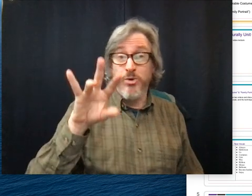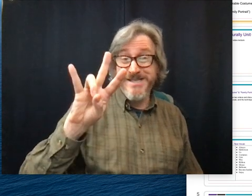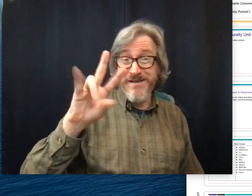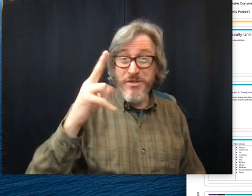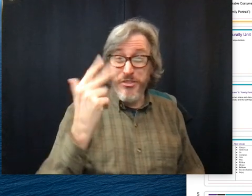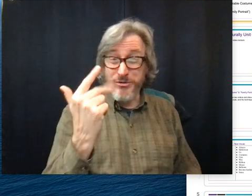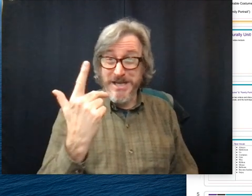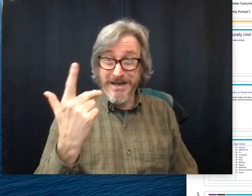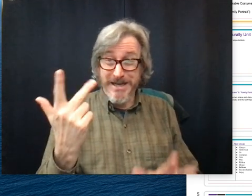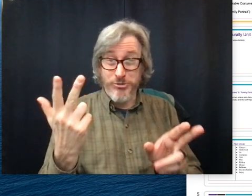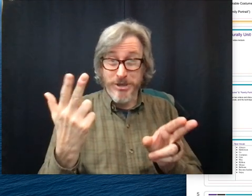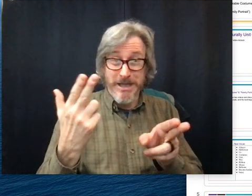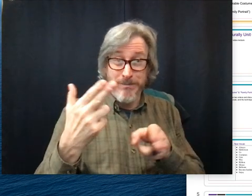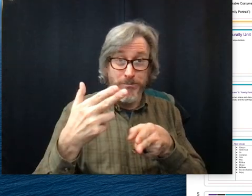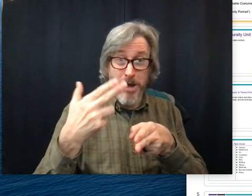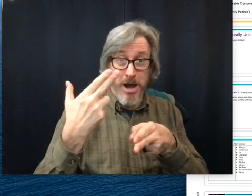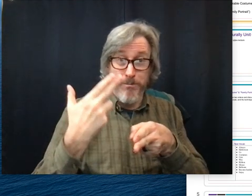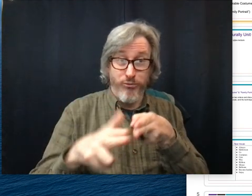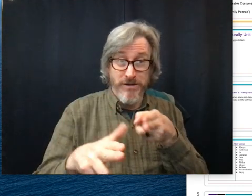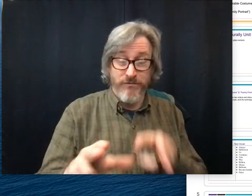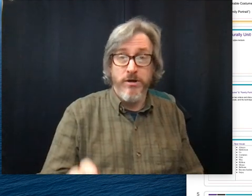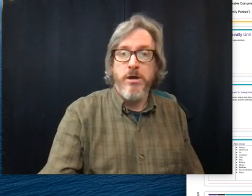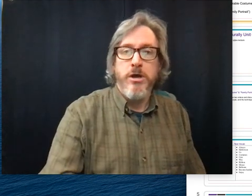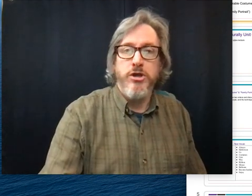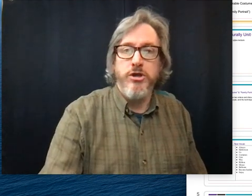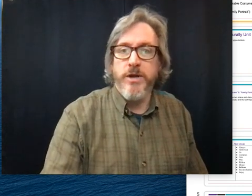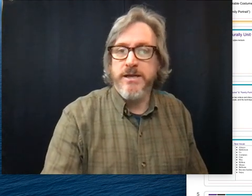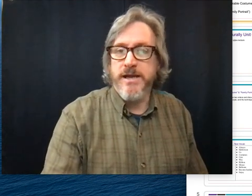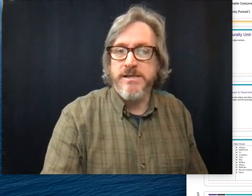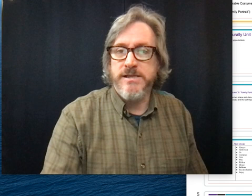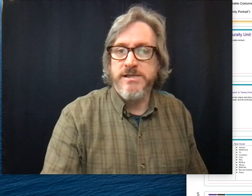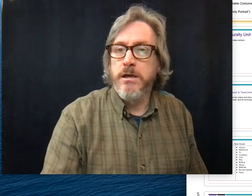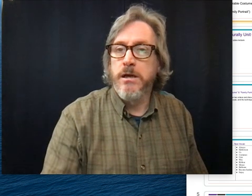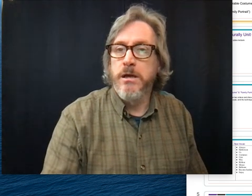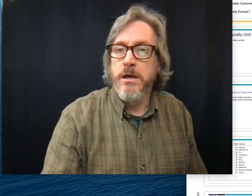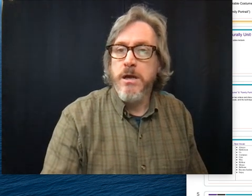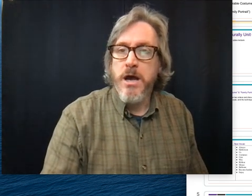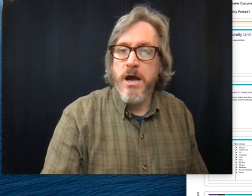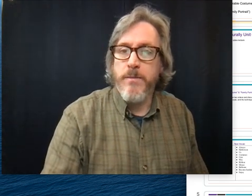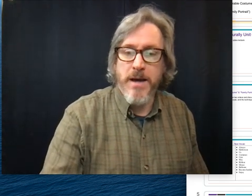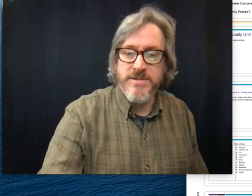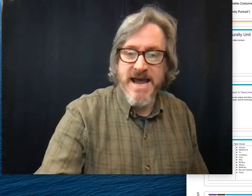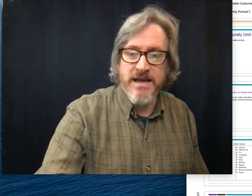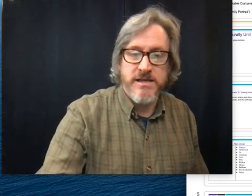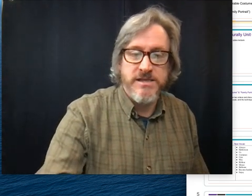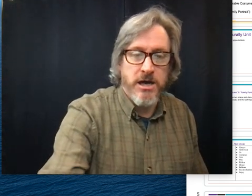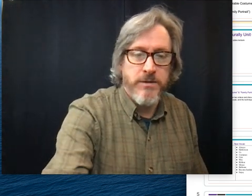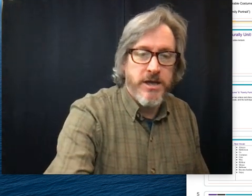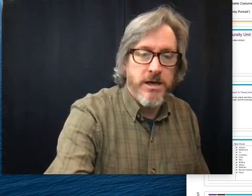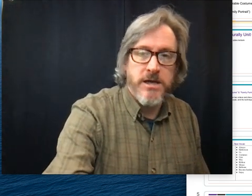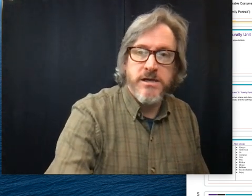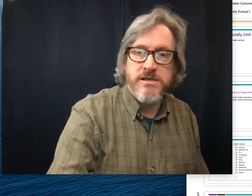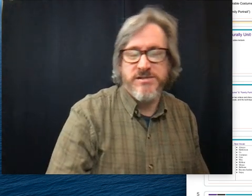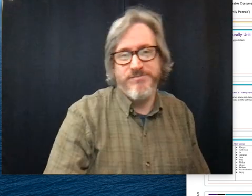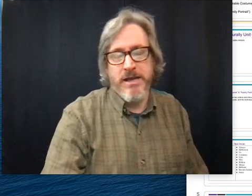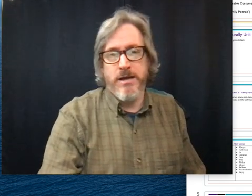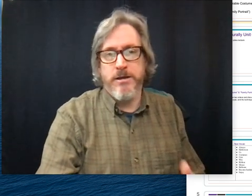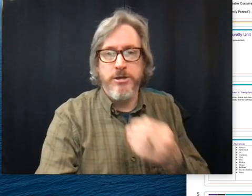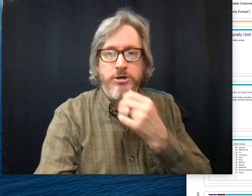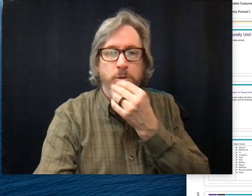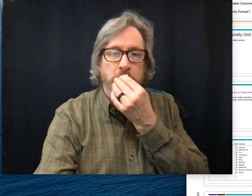Okay, so 713 is a really brief unit. It's I'm tagging this on